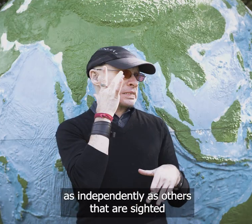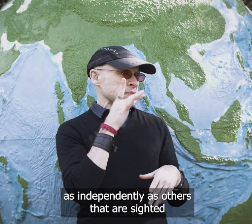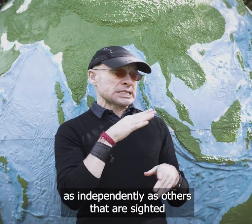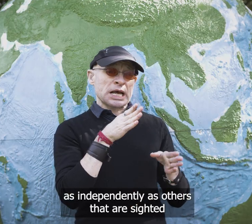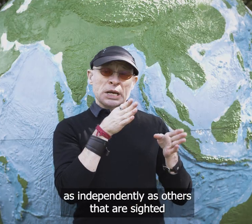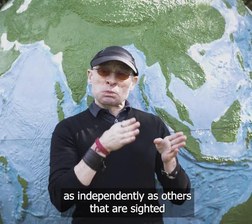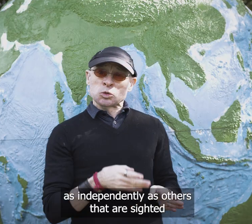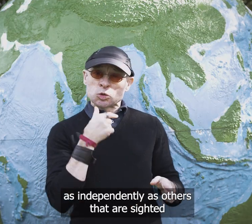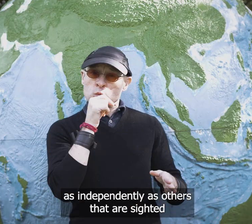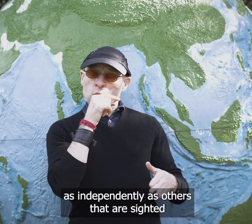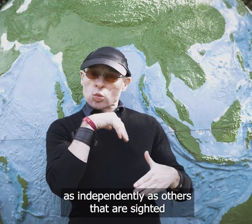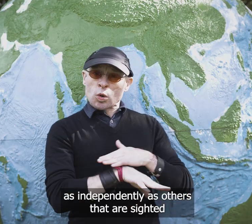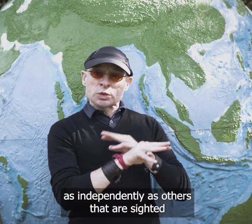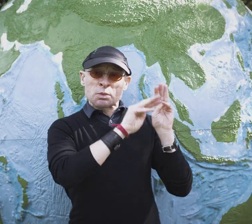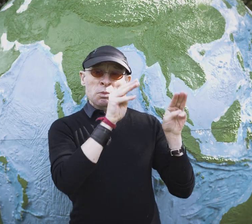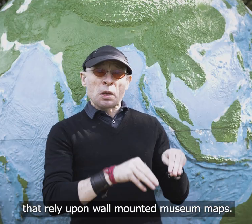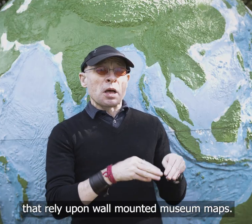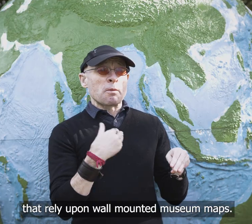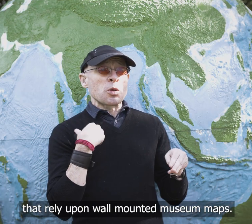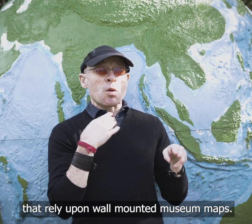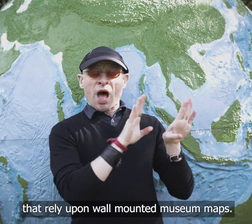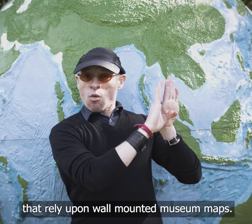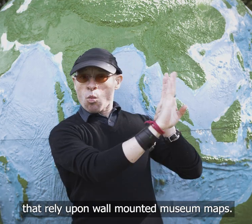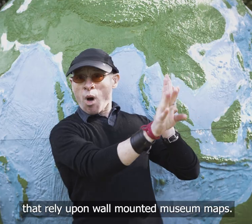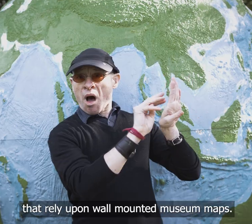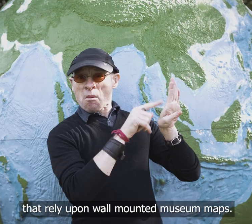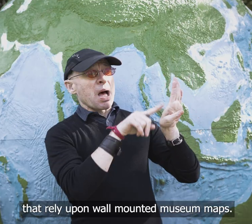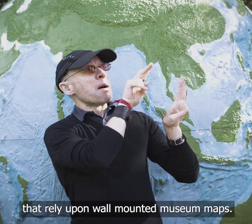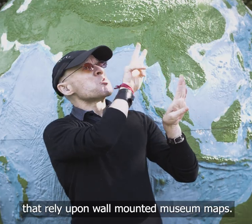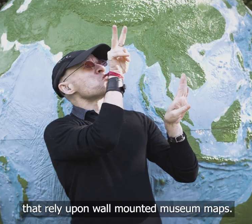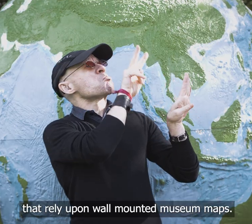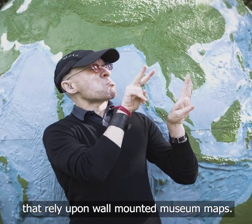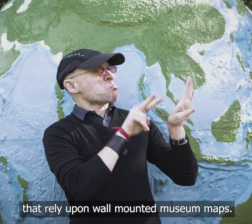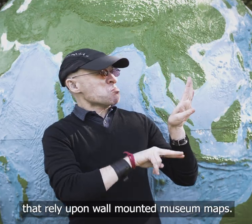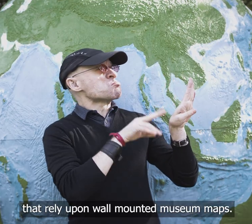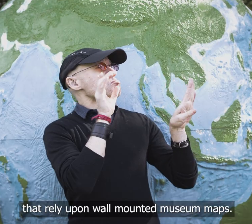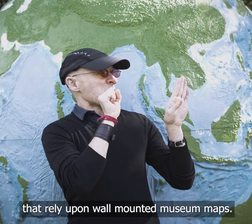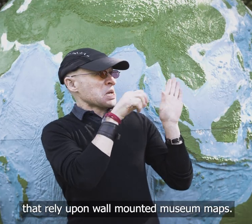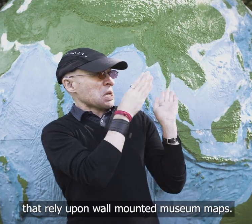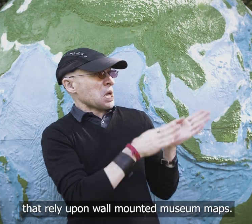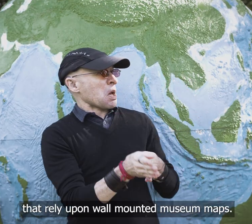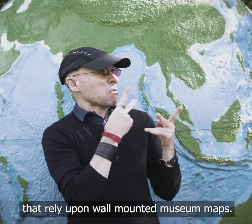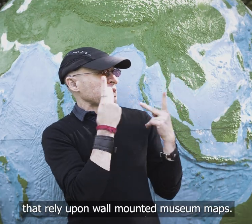as others that are sighted that rely upon wall-mounted museum maps.